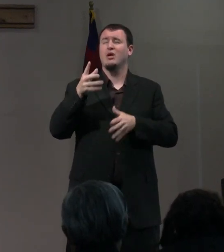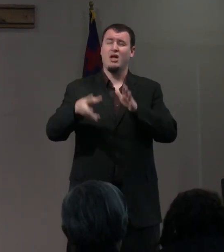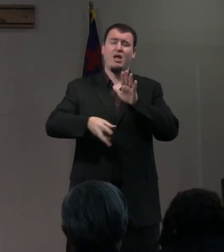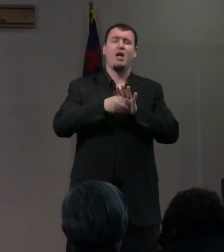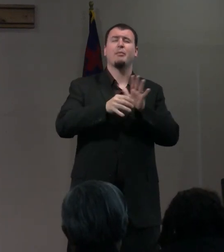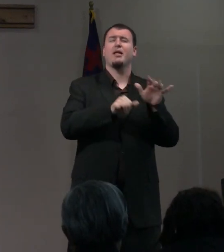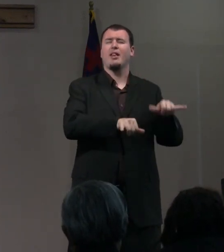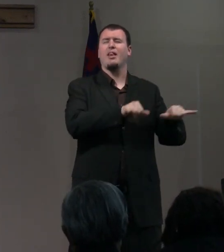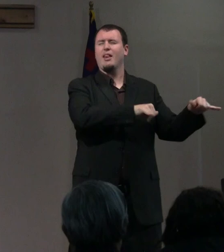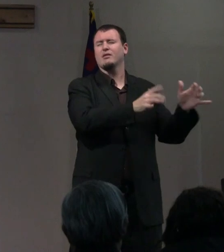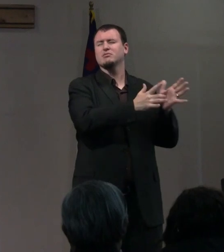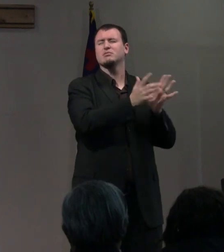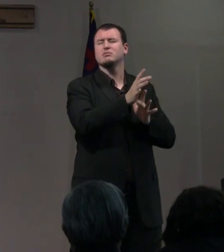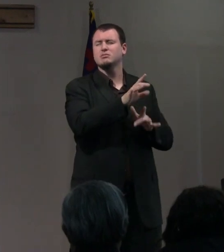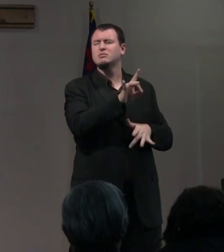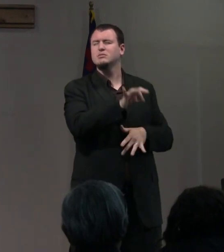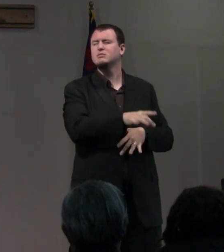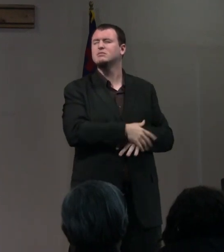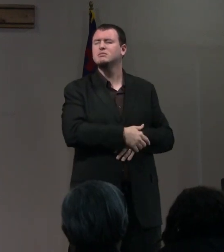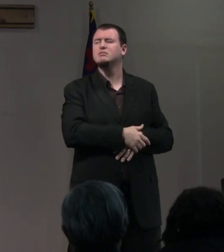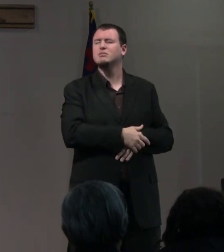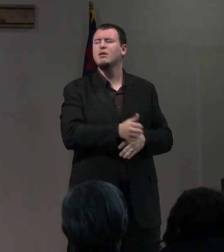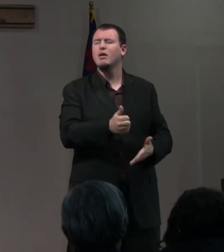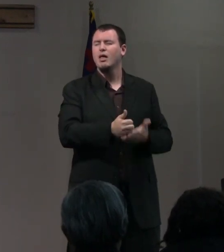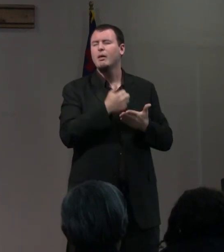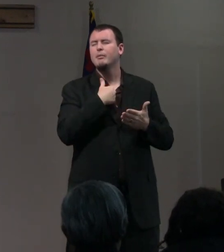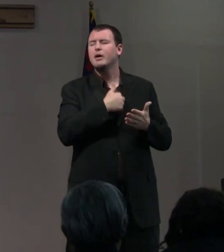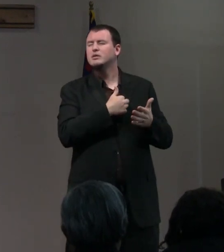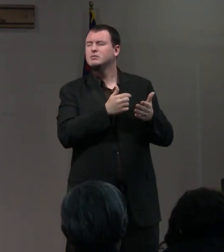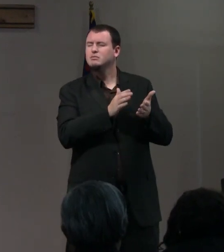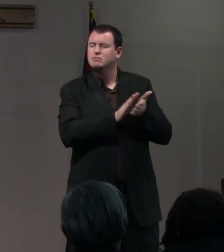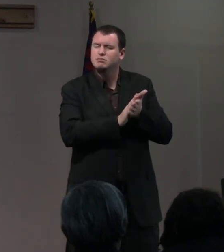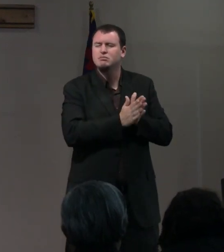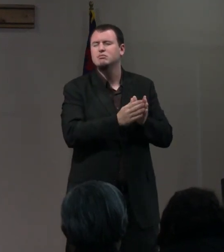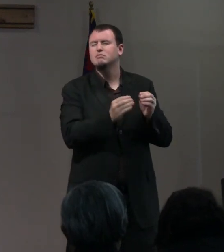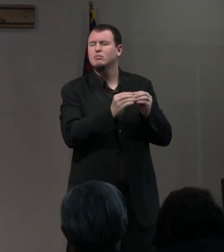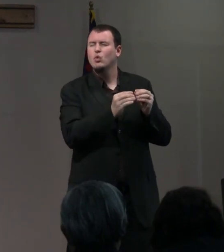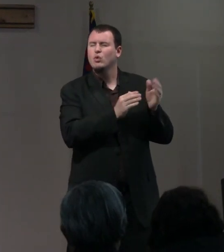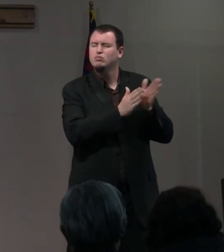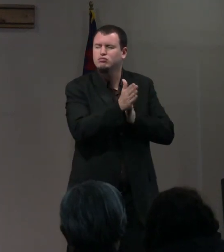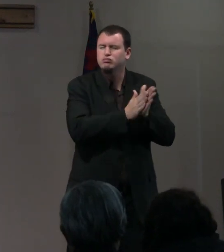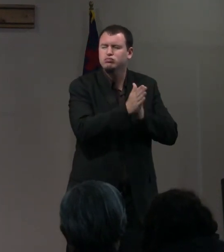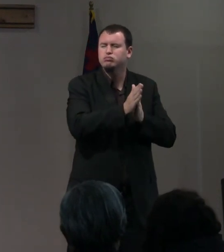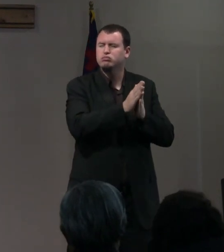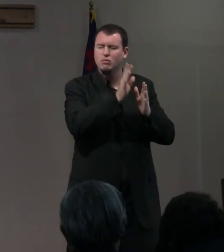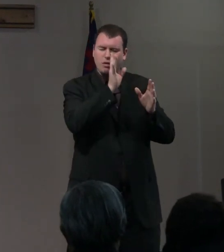whatever we need to be like Jesus, and do as Jesus did. Help us to become more